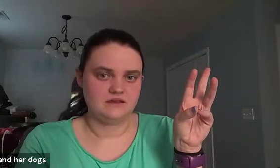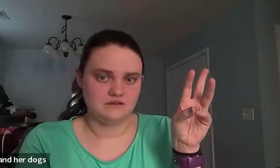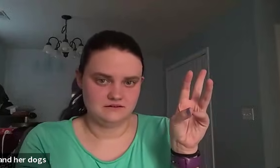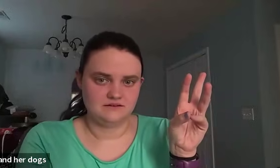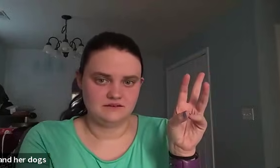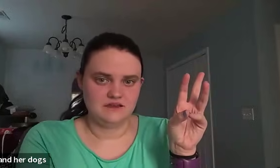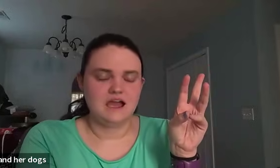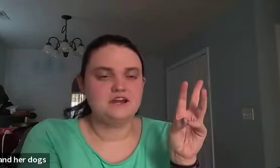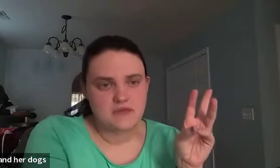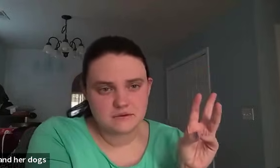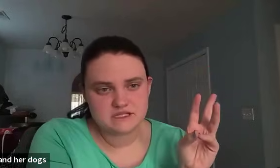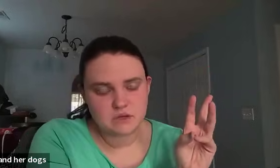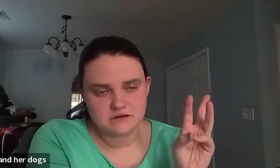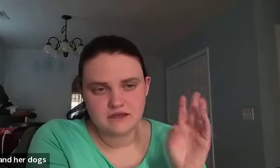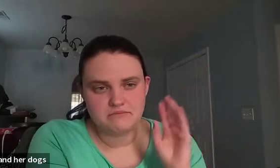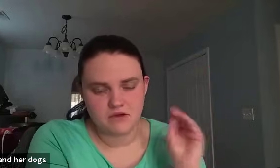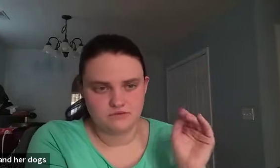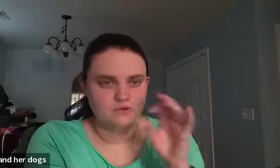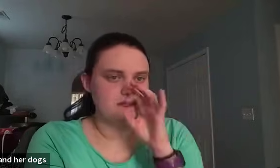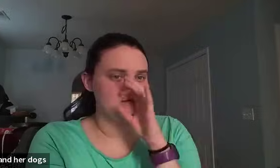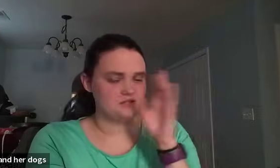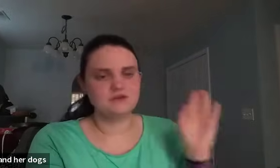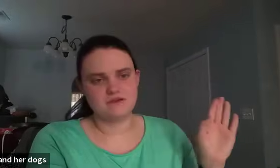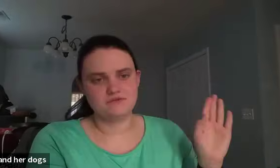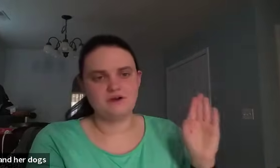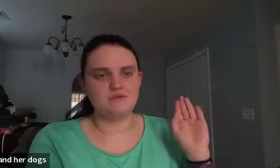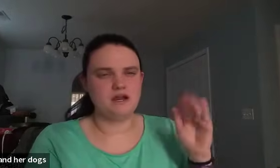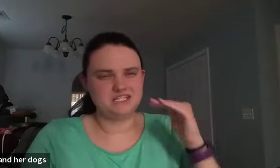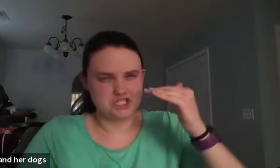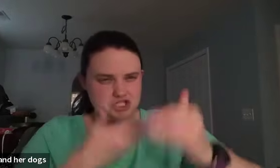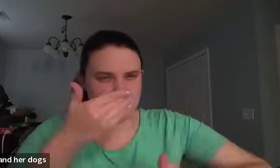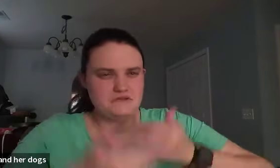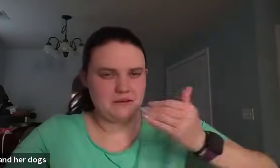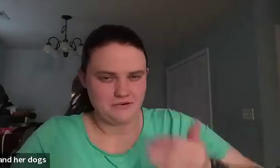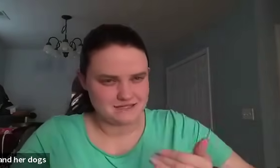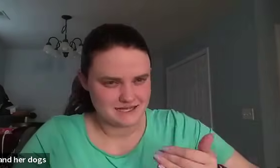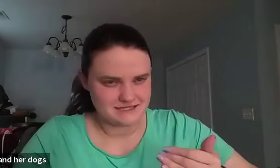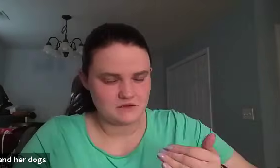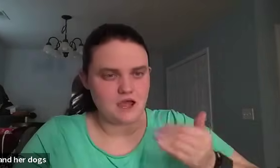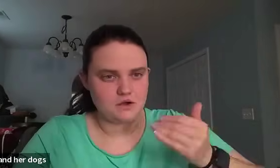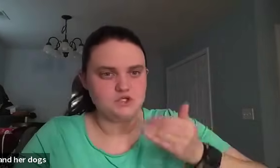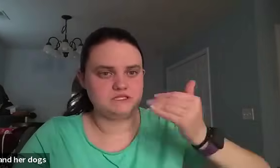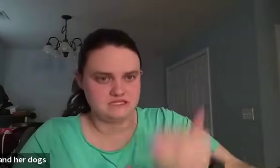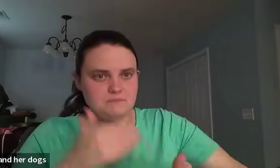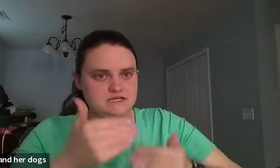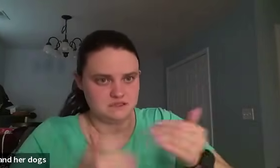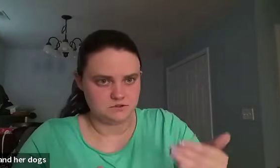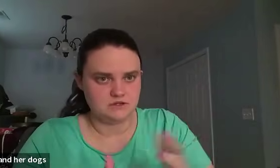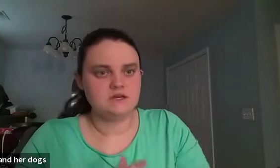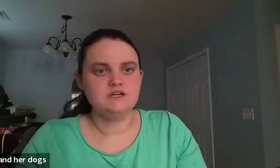Okay. I know that one's a mouthful. The numbers are a mouthful. I wanted to just show you that process of how you would step by step do it.